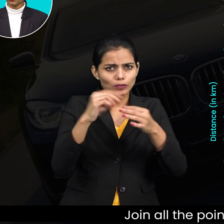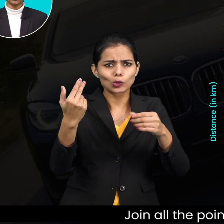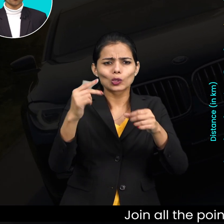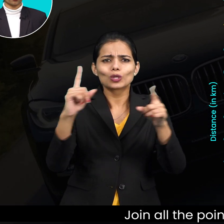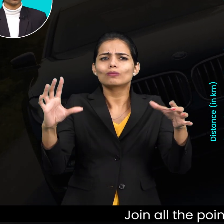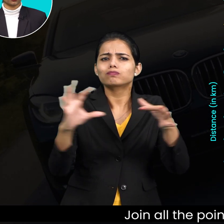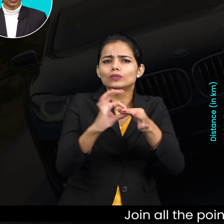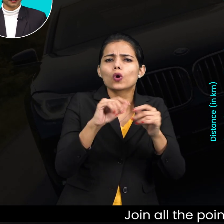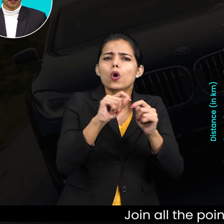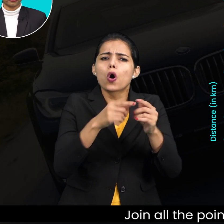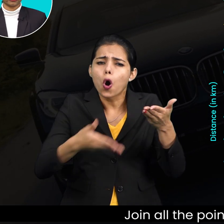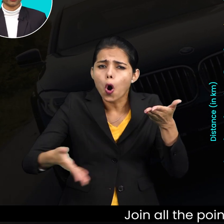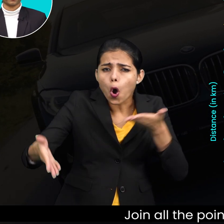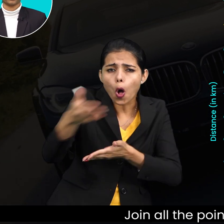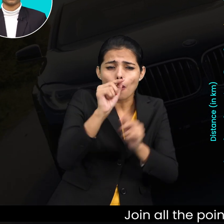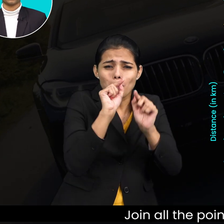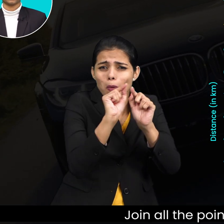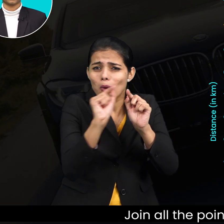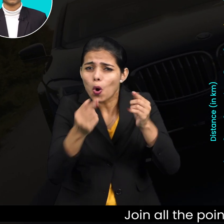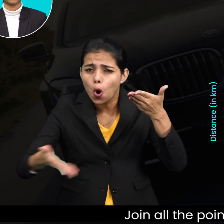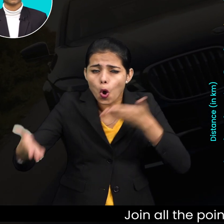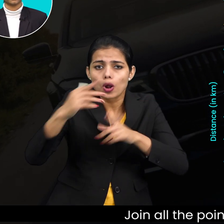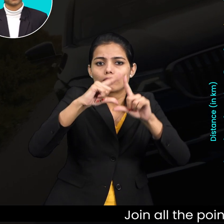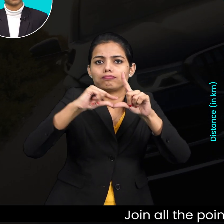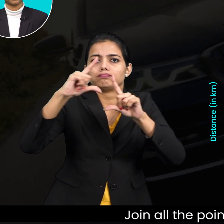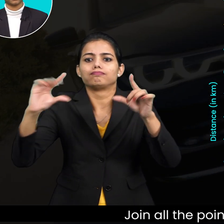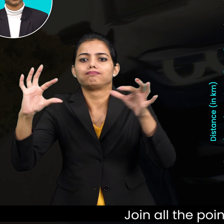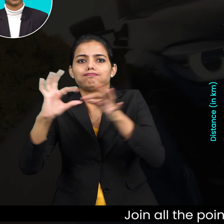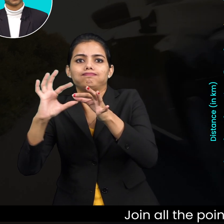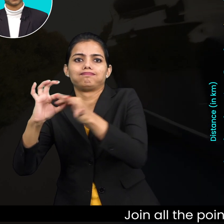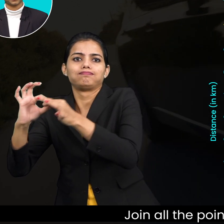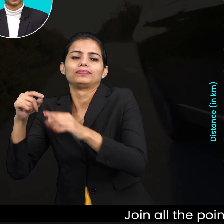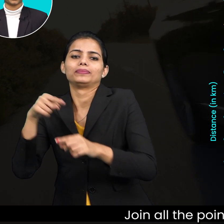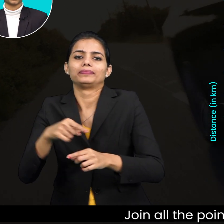Join all the points on the graph.